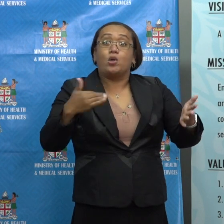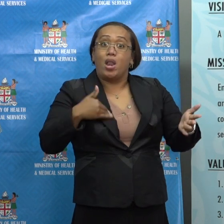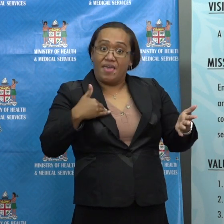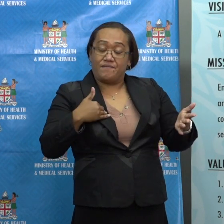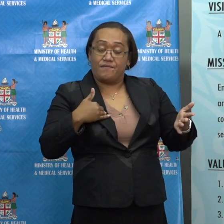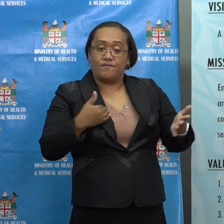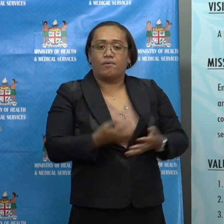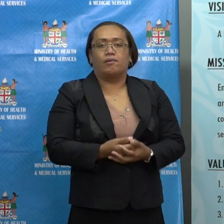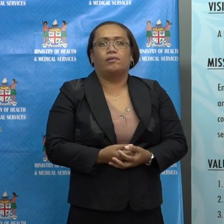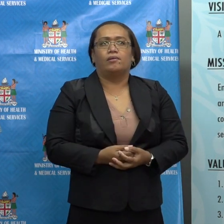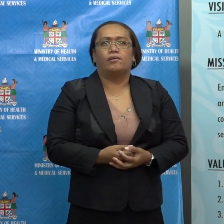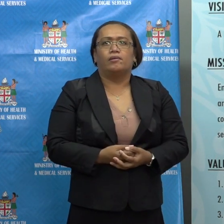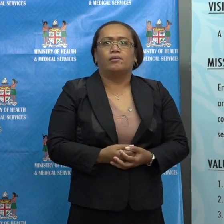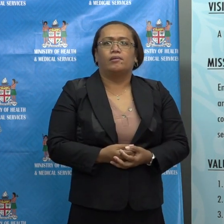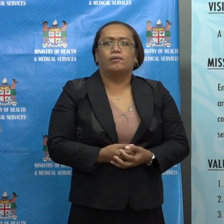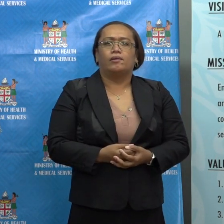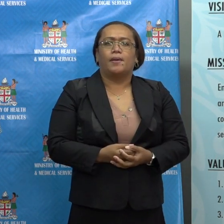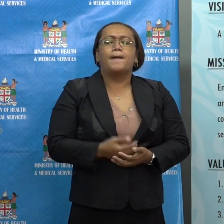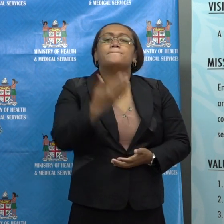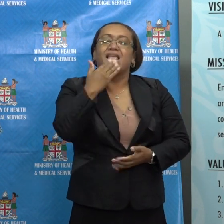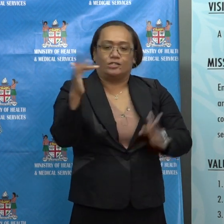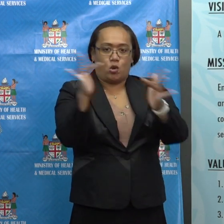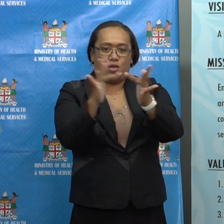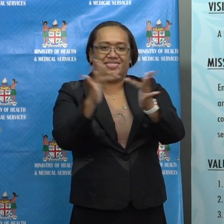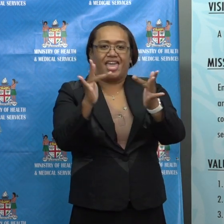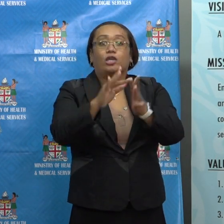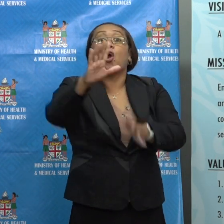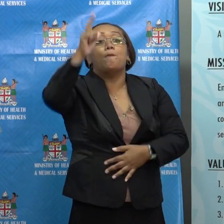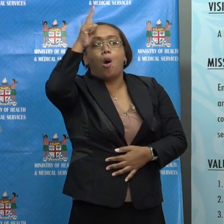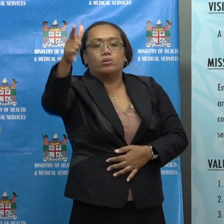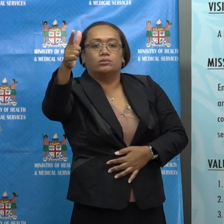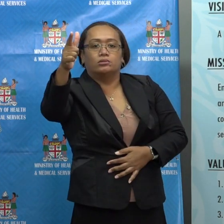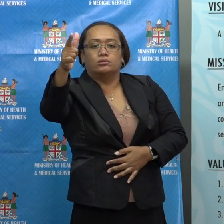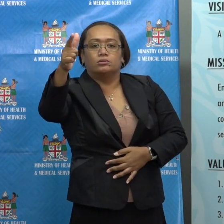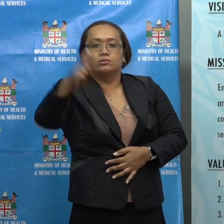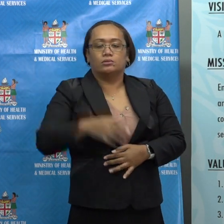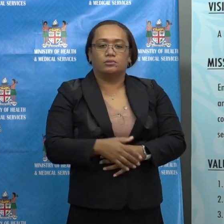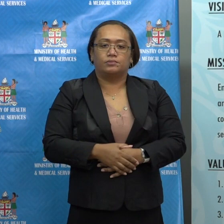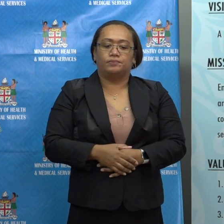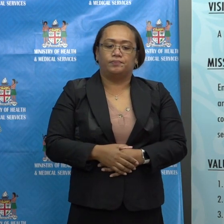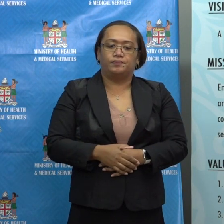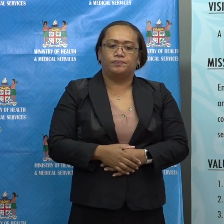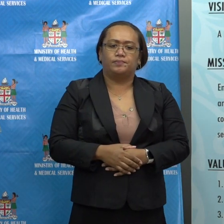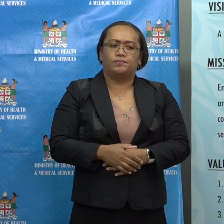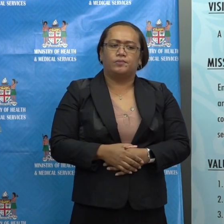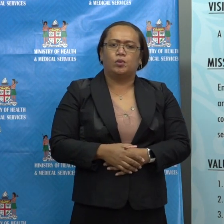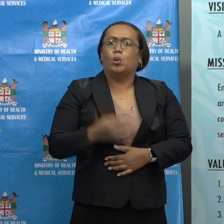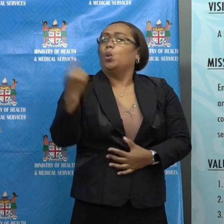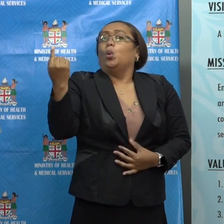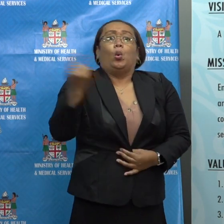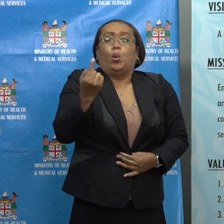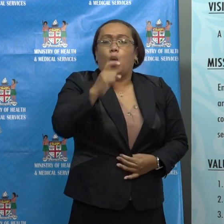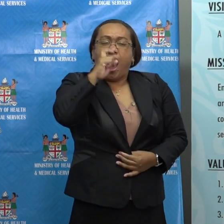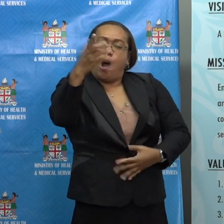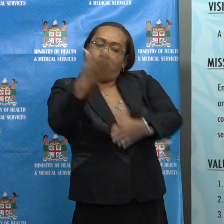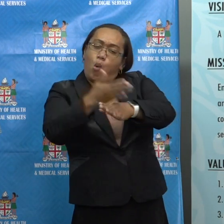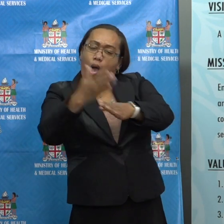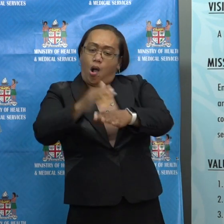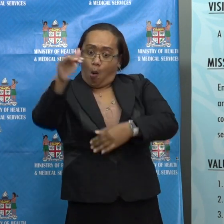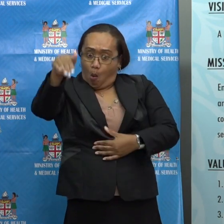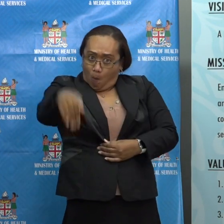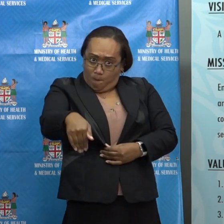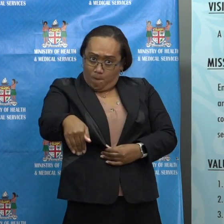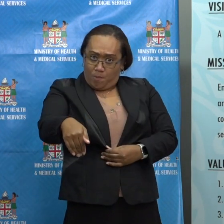to in your containment zones, please contact your employer. For those who cannot work at home at